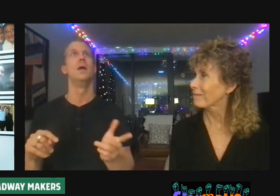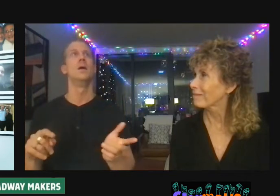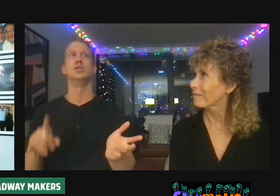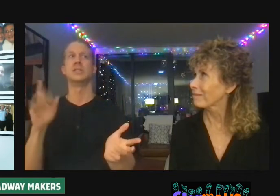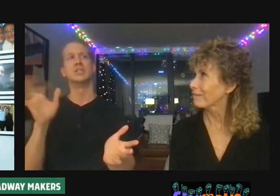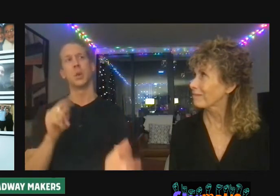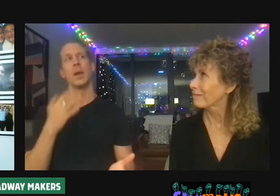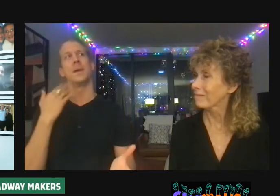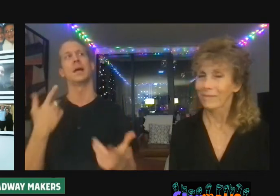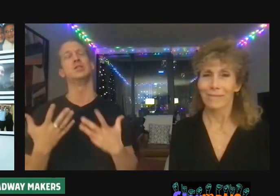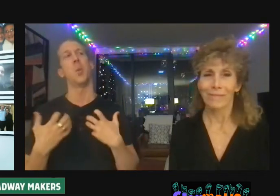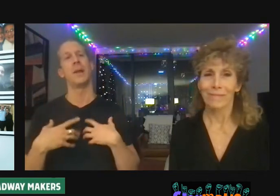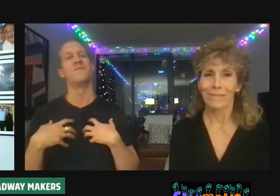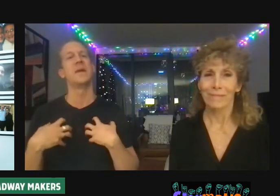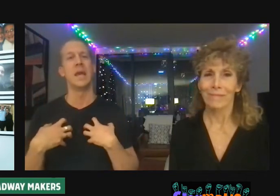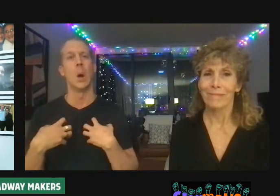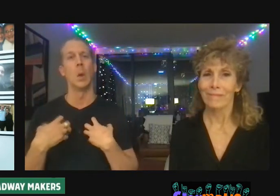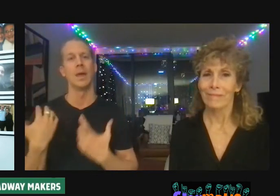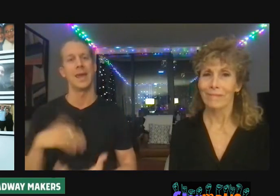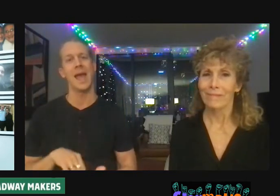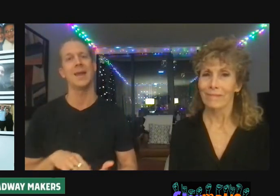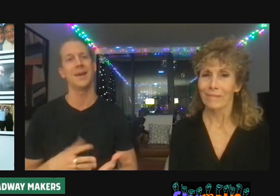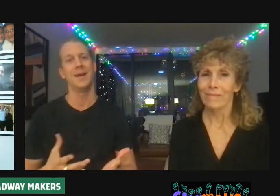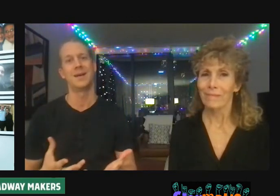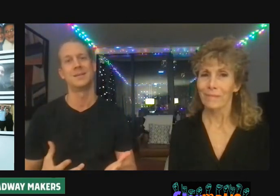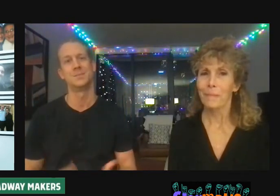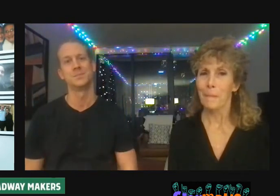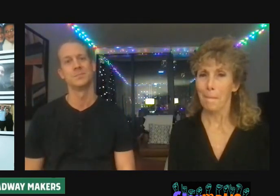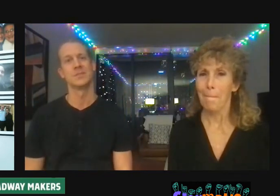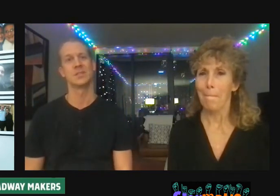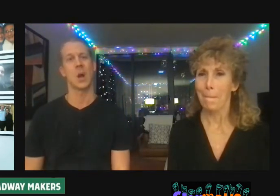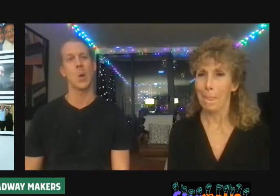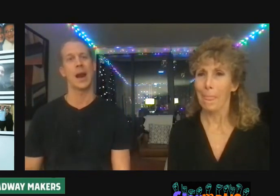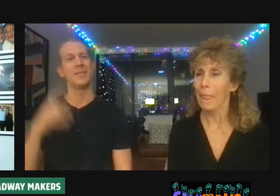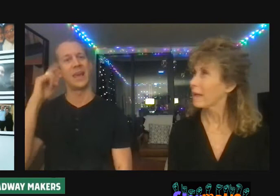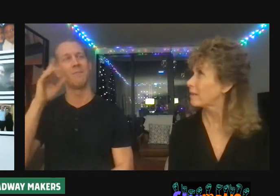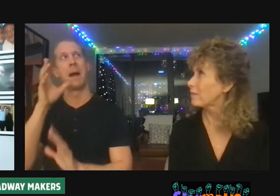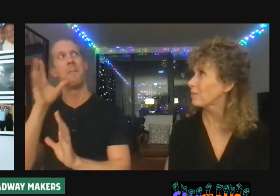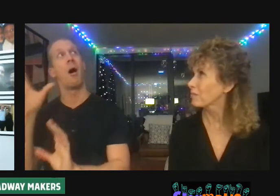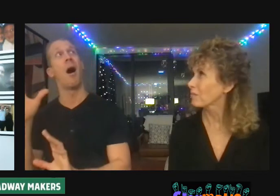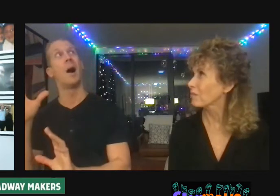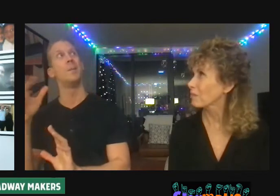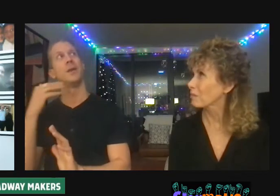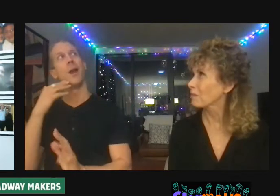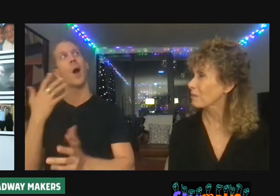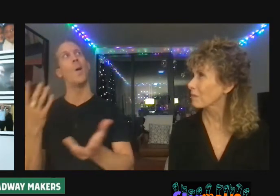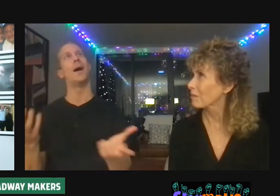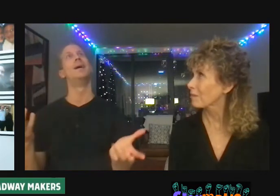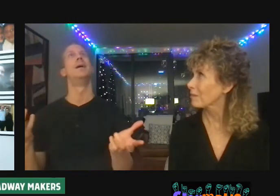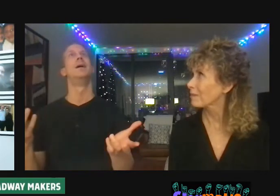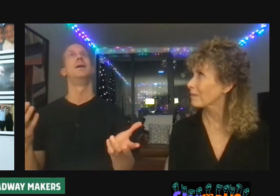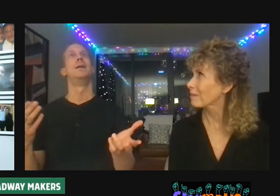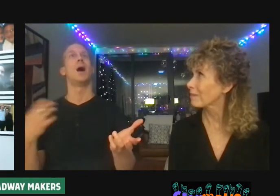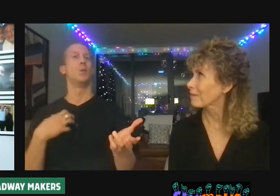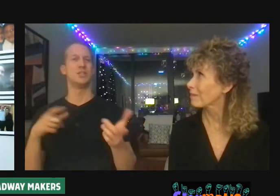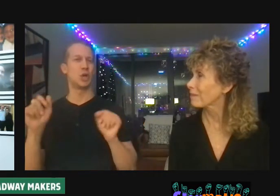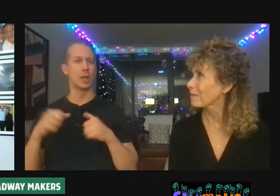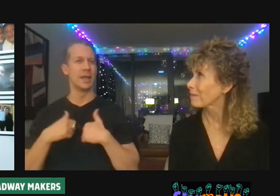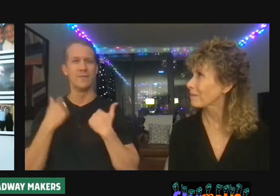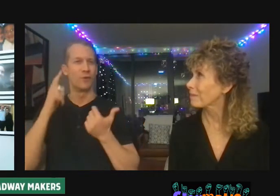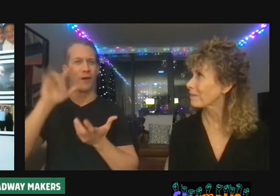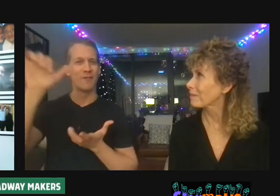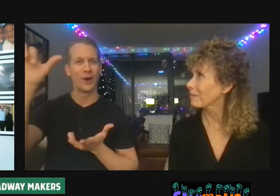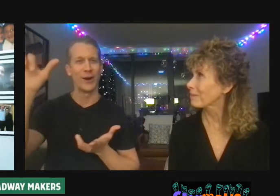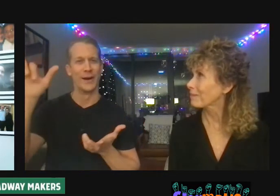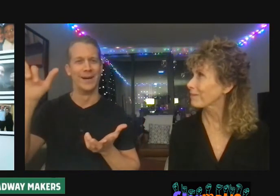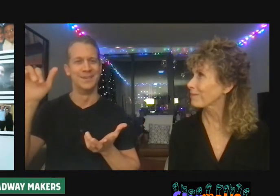but you just do it because you want to feel again. So I think of my mom, you know, I wish she